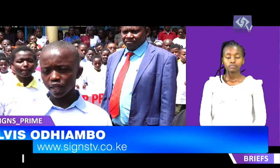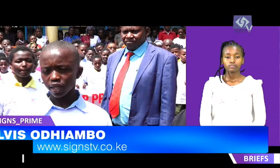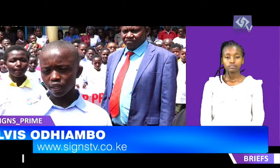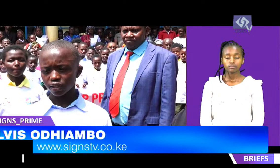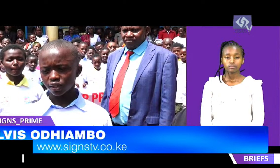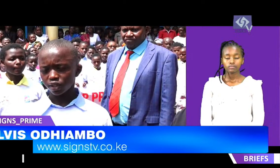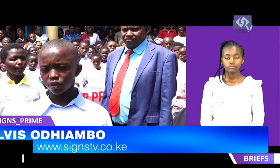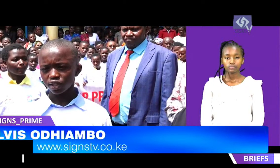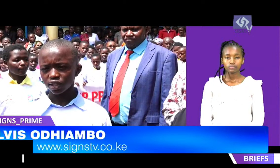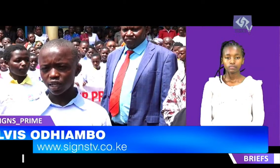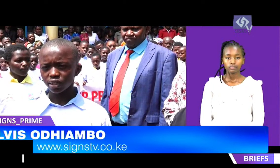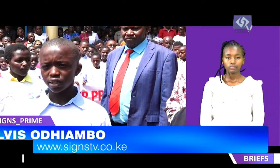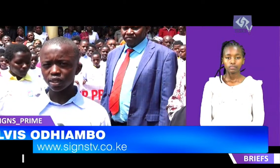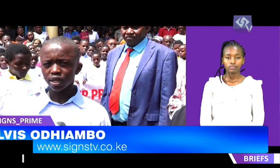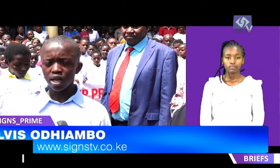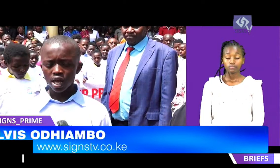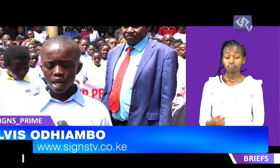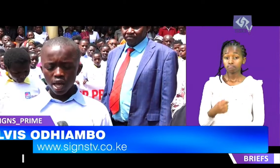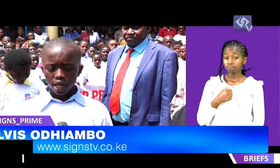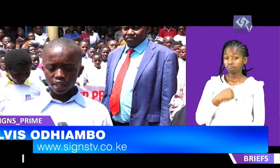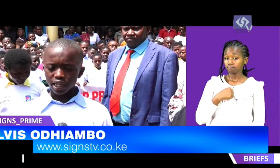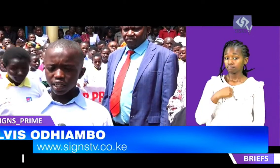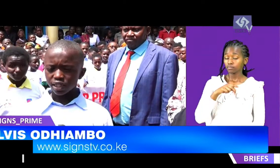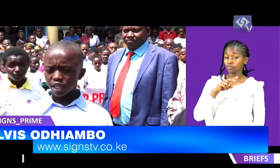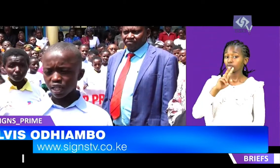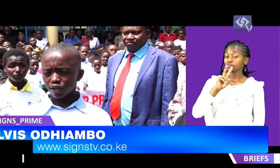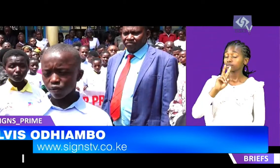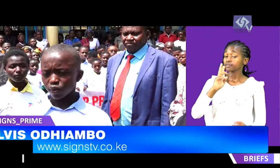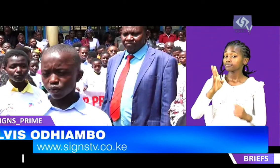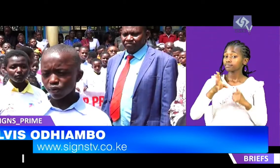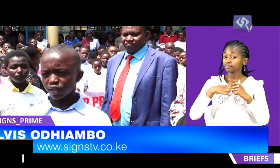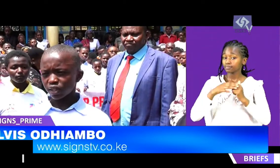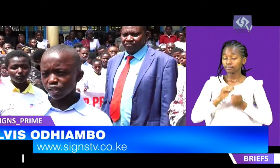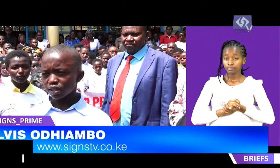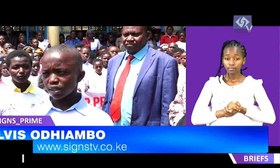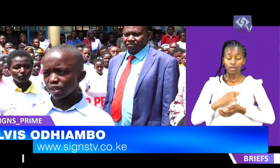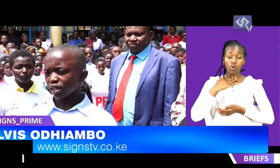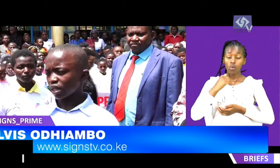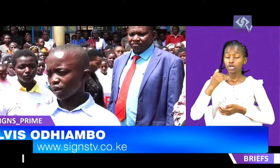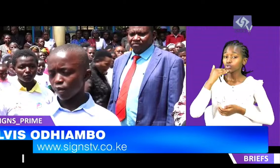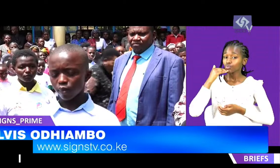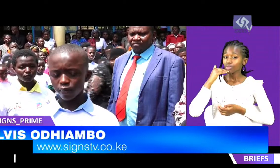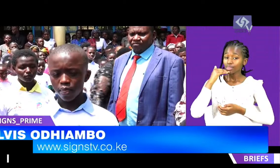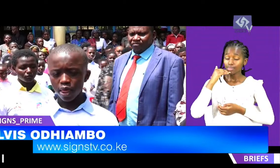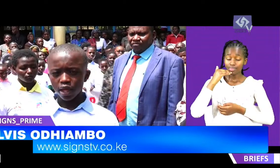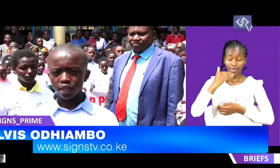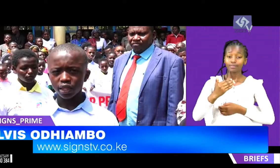I had 329, and I can say thank you because of this